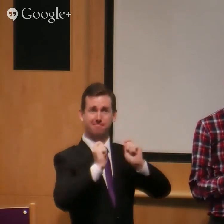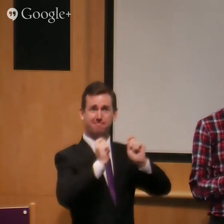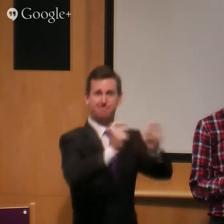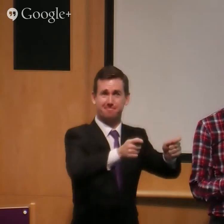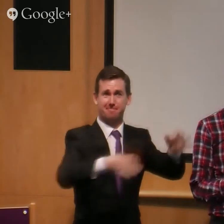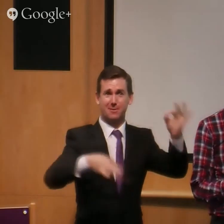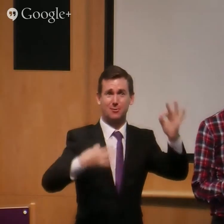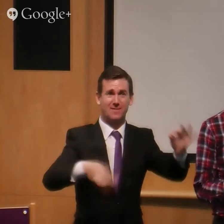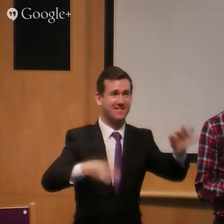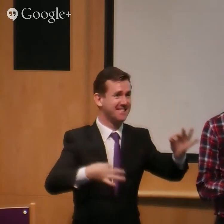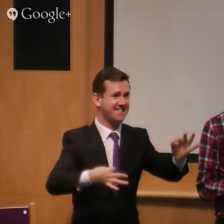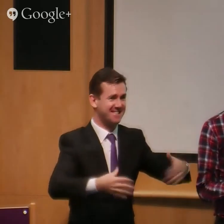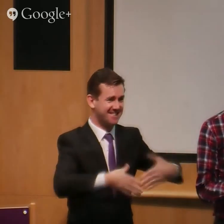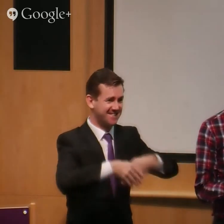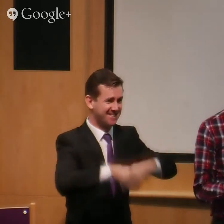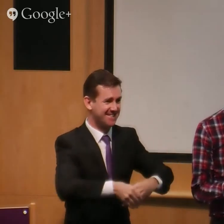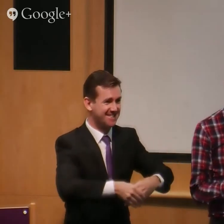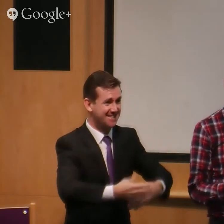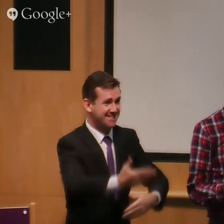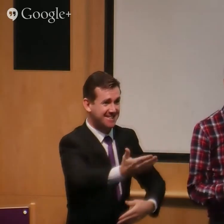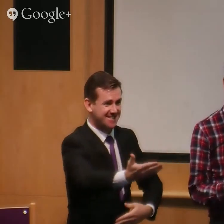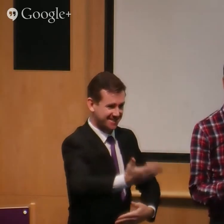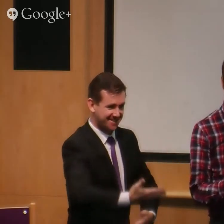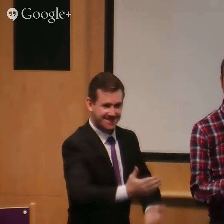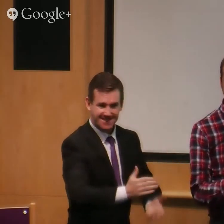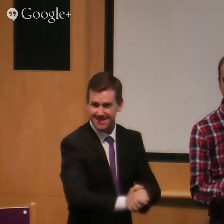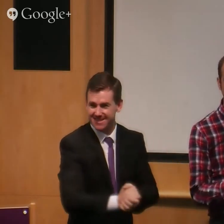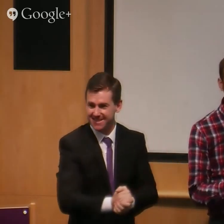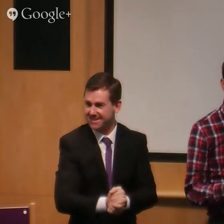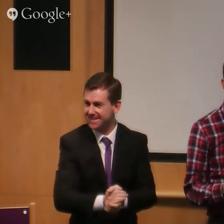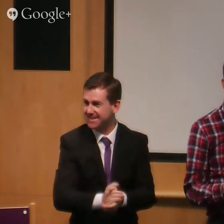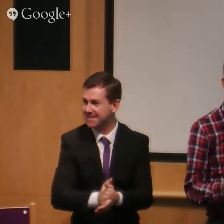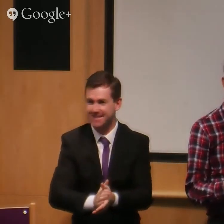envelope. It's not the new iPad. It's simply much better.